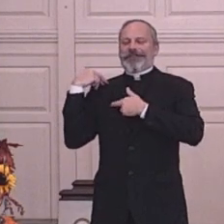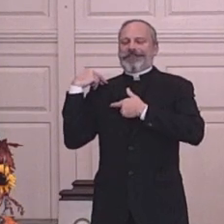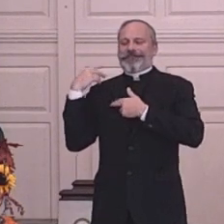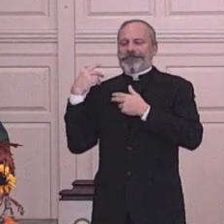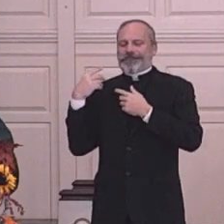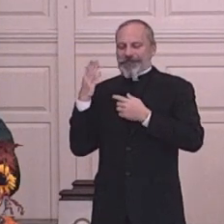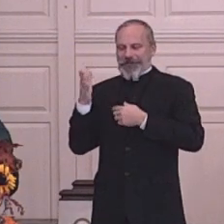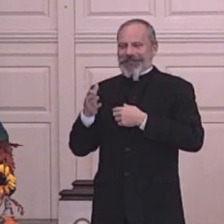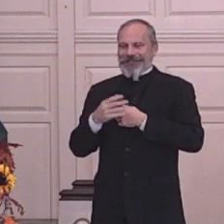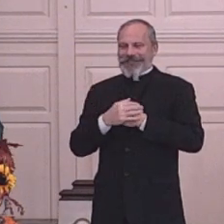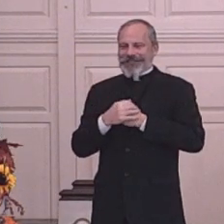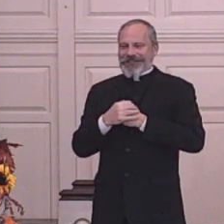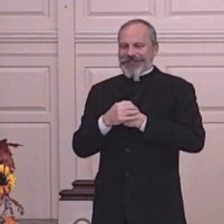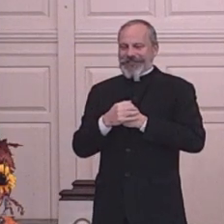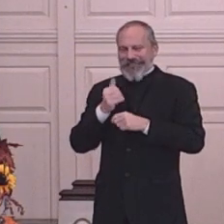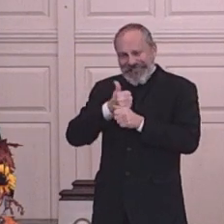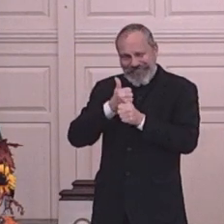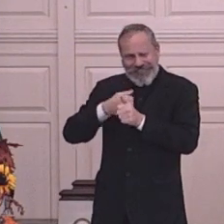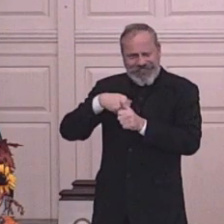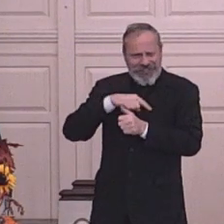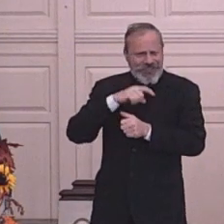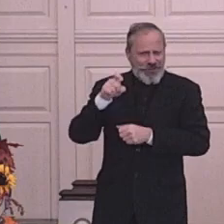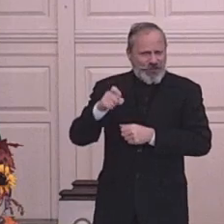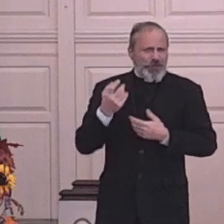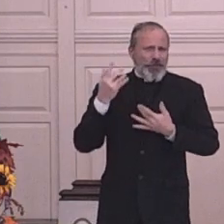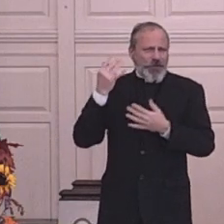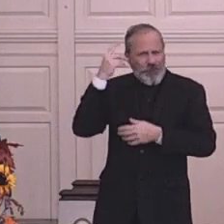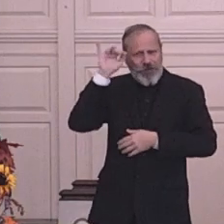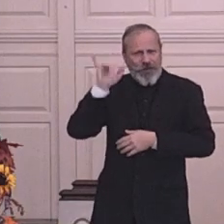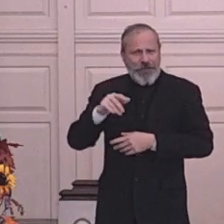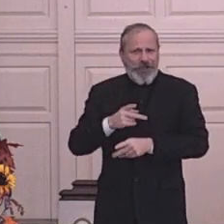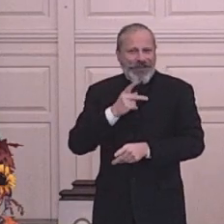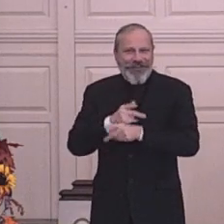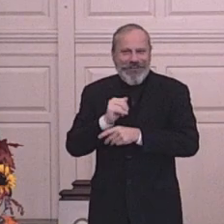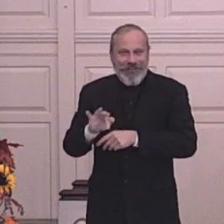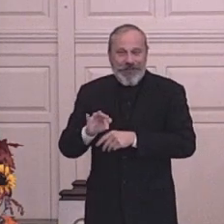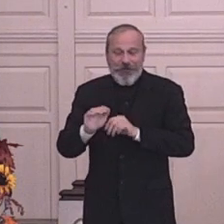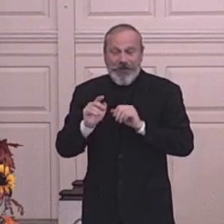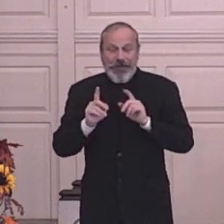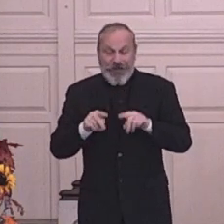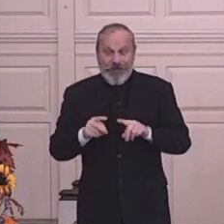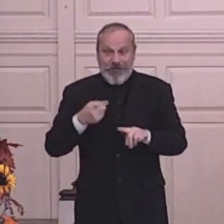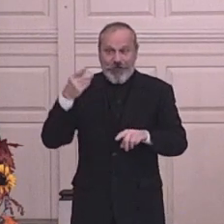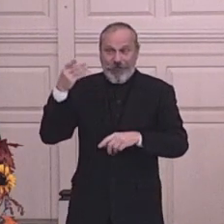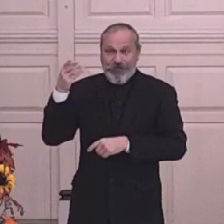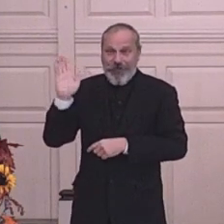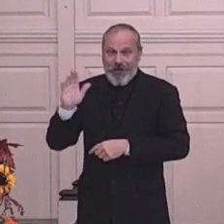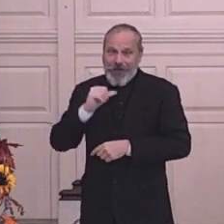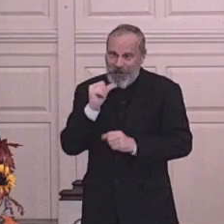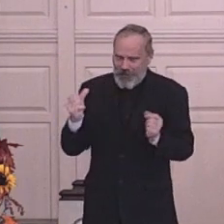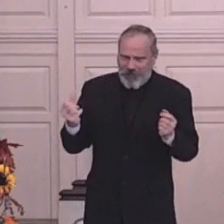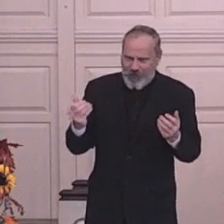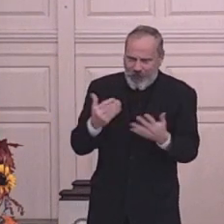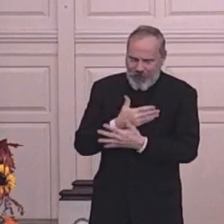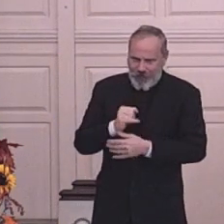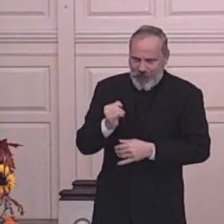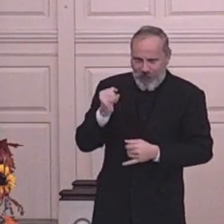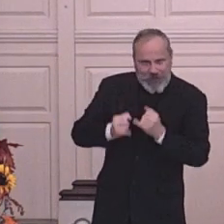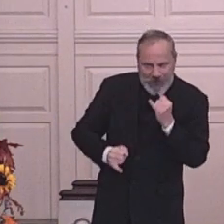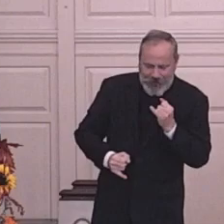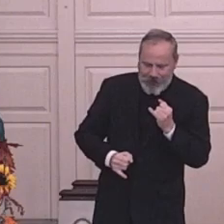responsibilities." Each of us should be waiting for this kind of remark. We should not be afraid of the